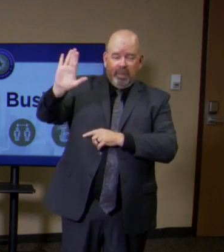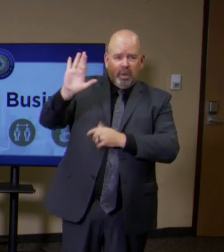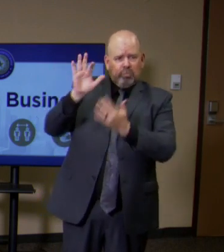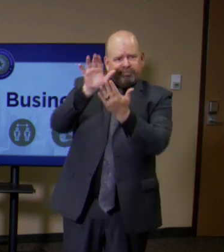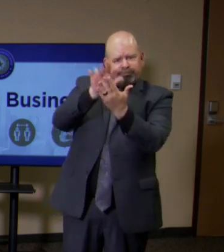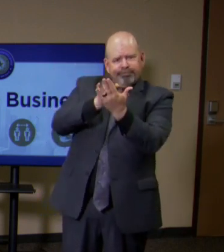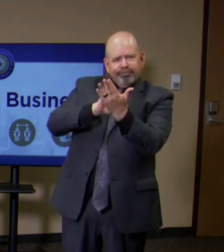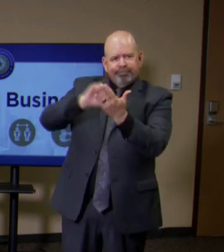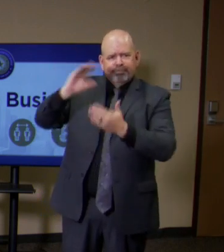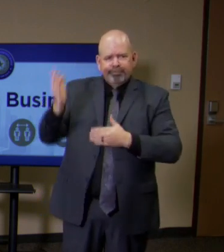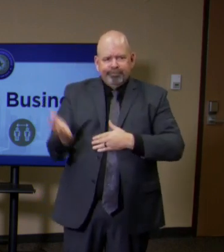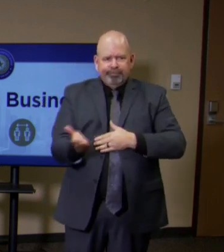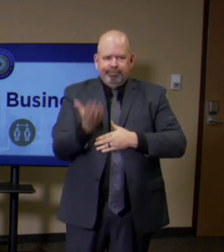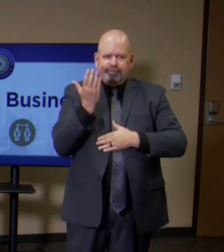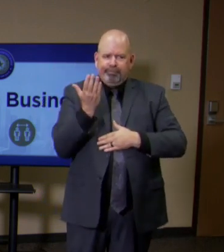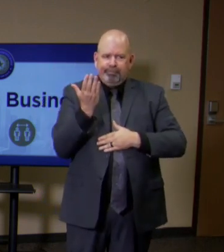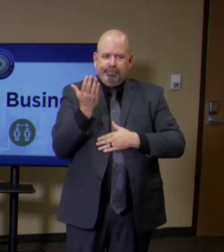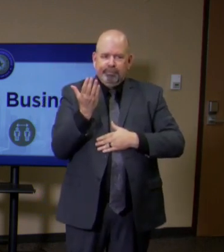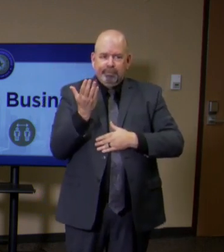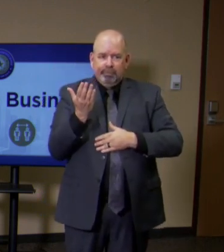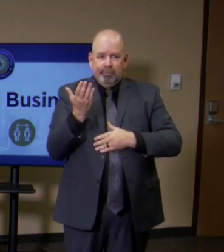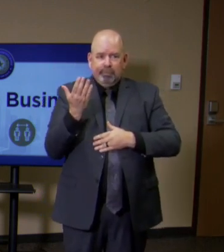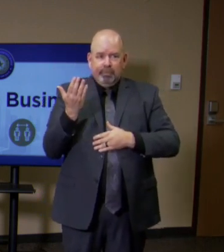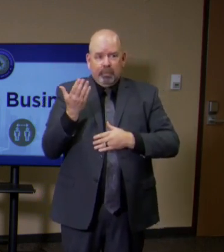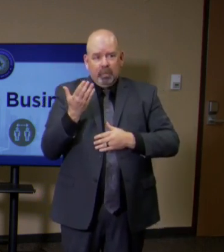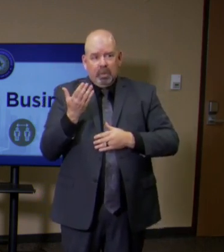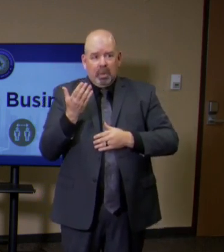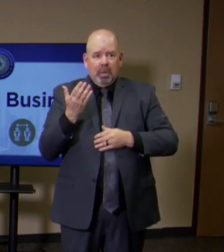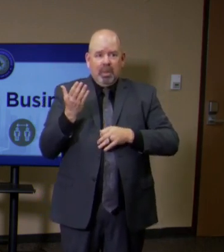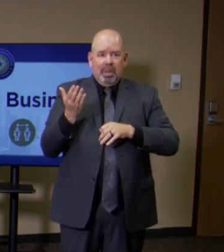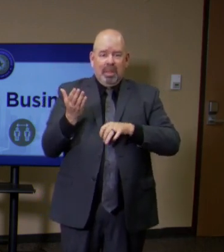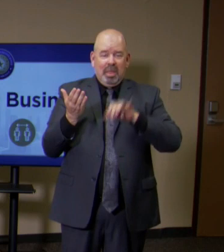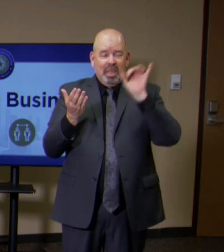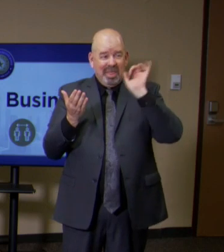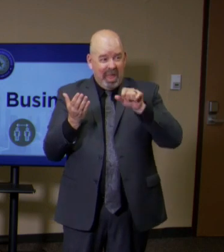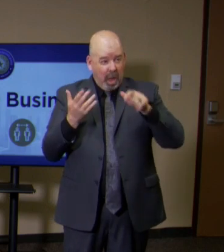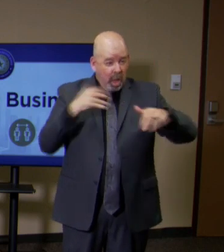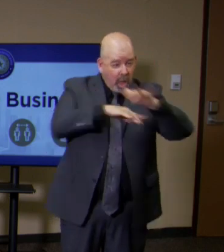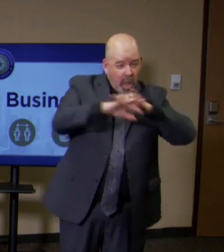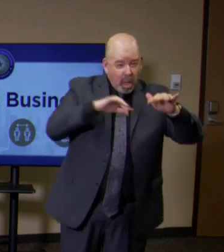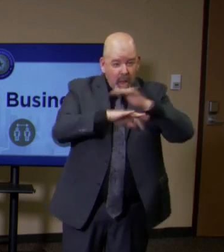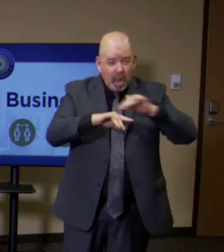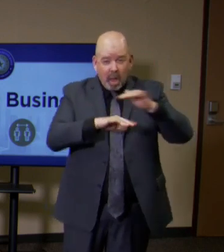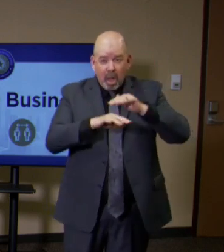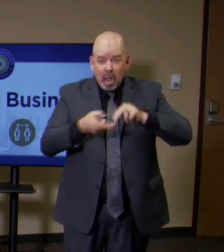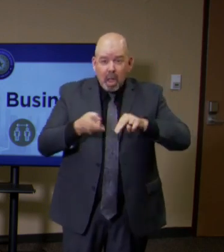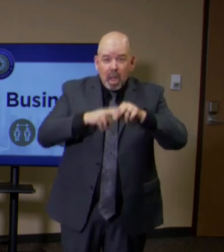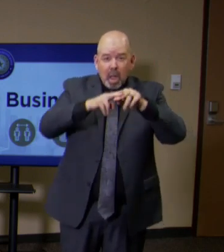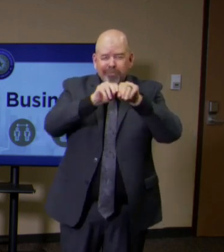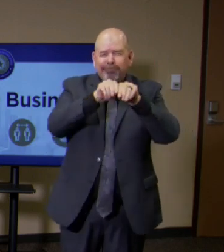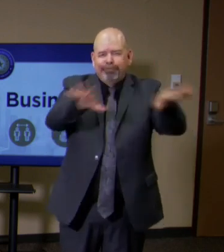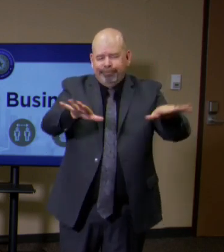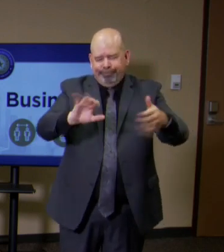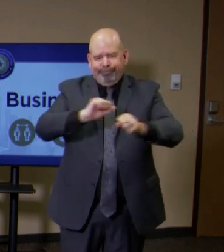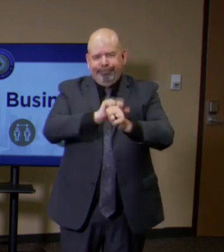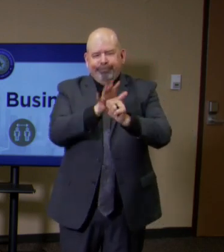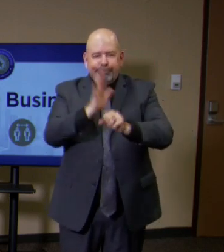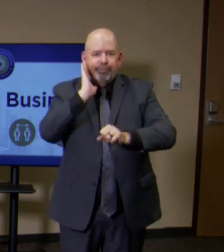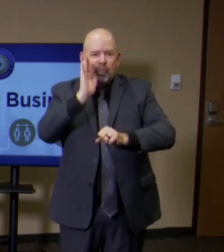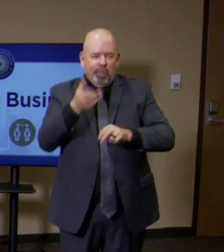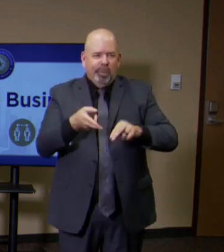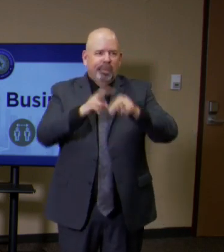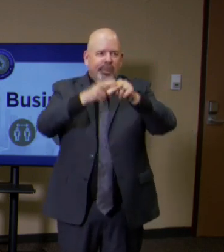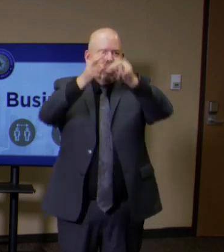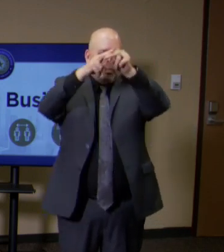seeing, that one of the estimates is that we'd be at about 800 cases a day in July. I hope that doesn't turn out to be